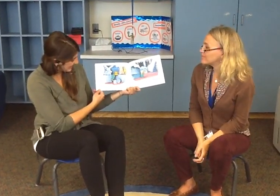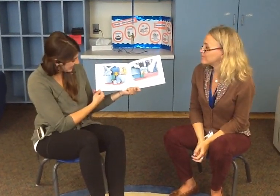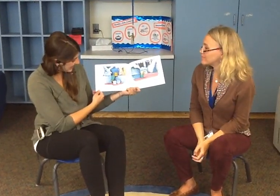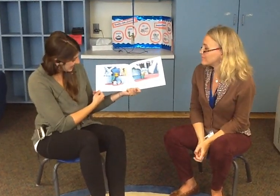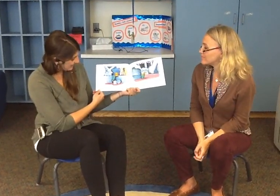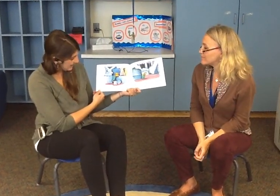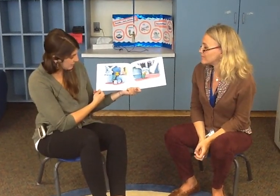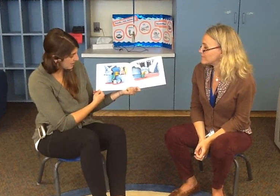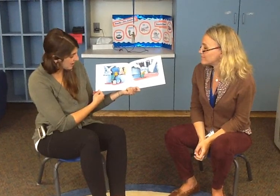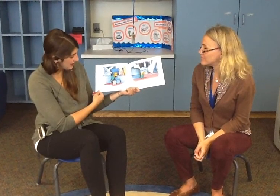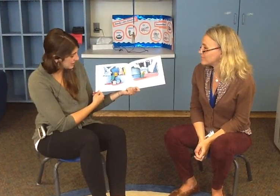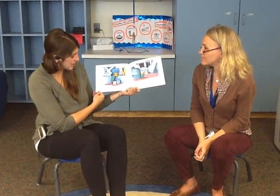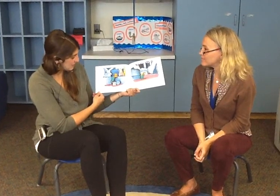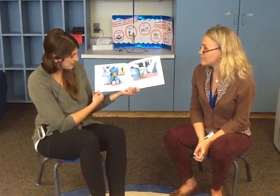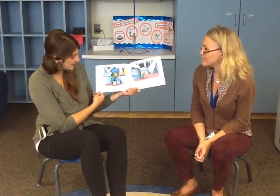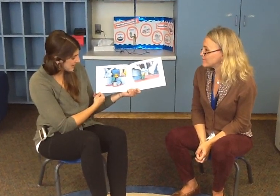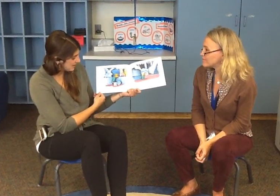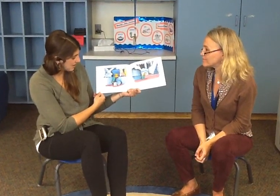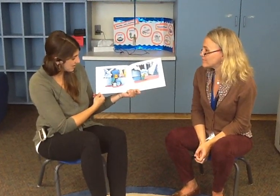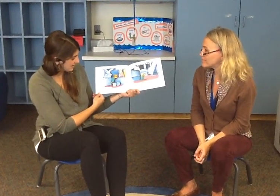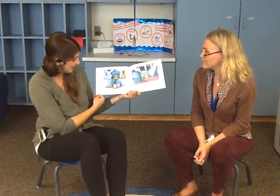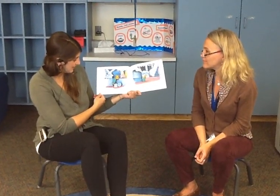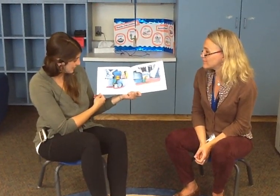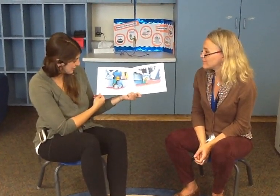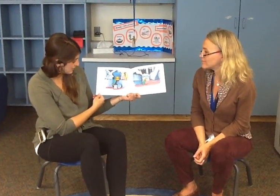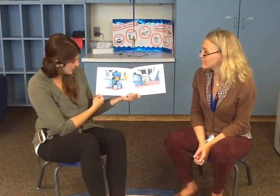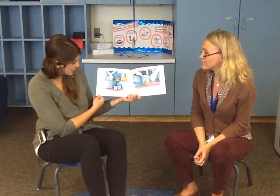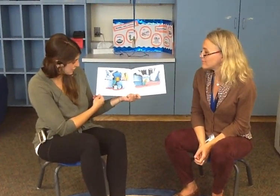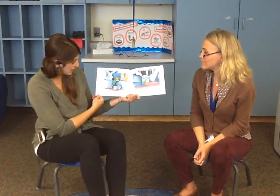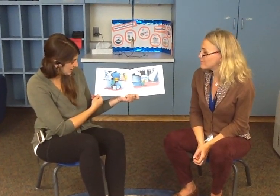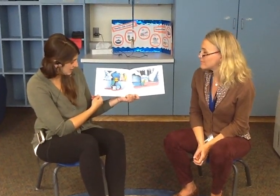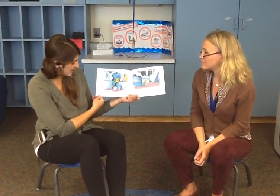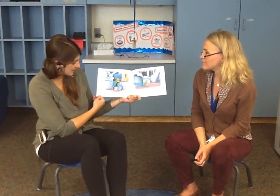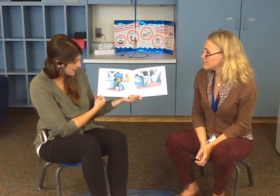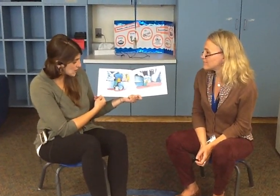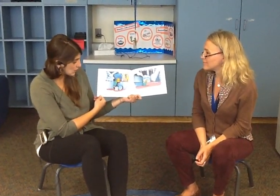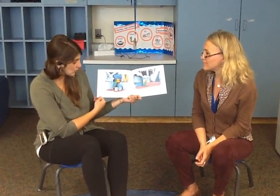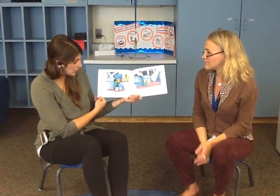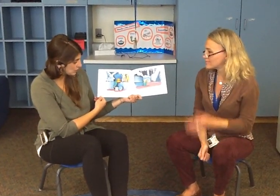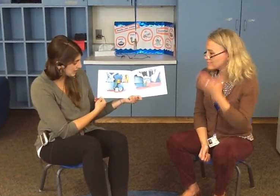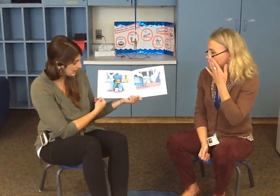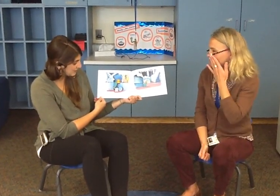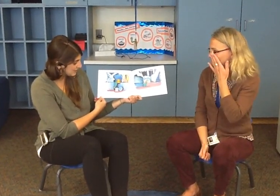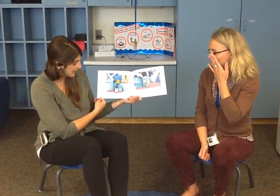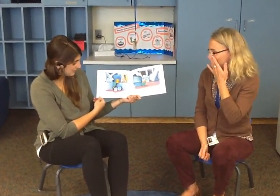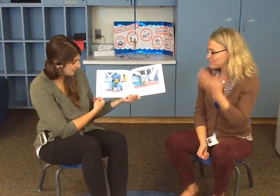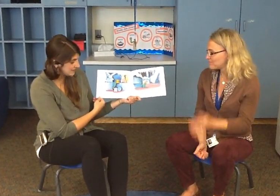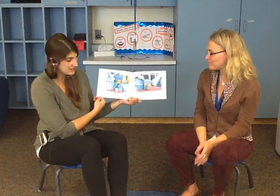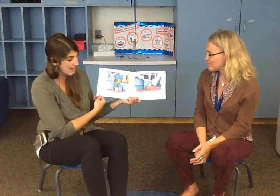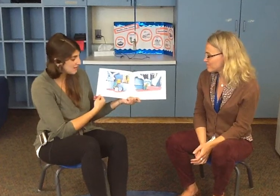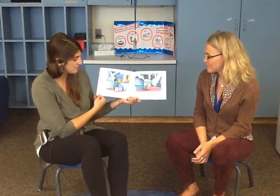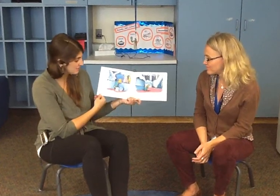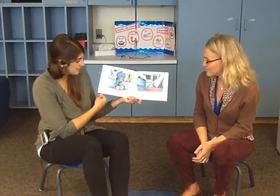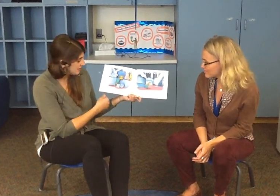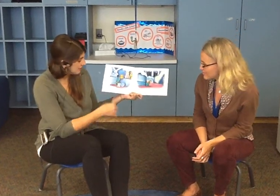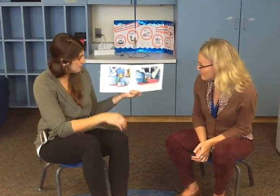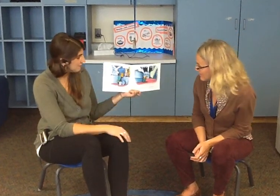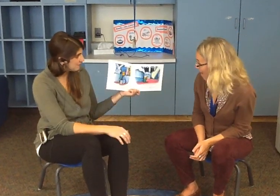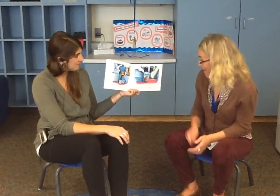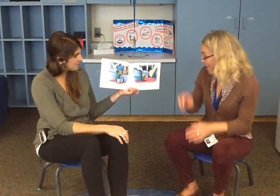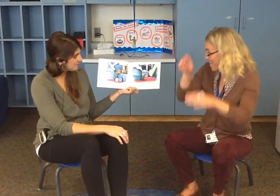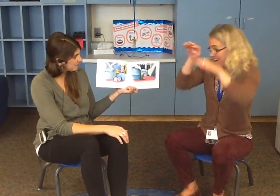Late that evening when all the shoppers had gone and the doors were shut and locked, corduroy climbed carefully down